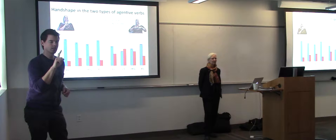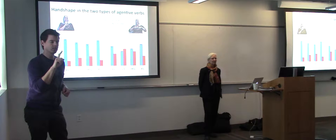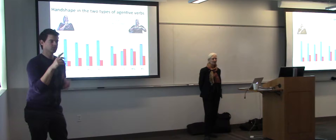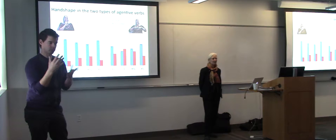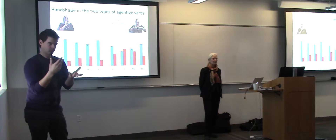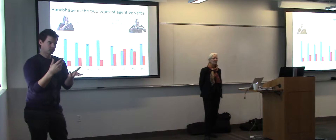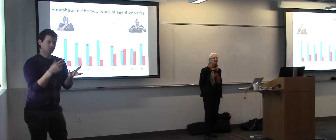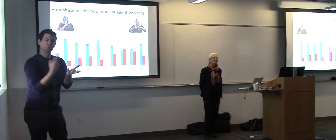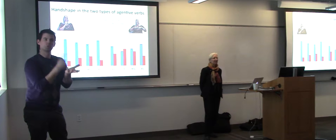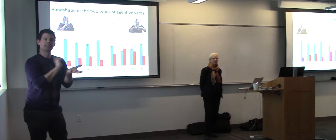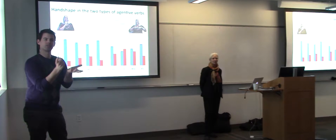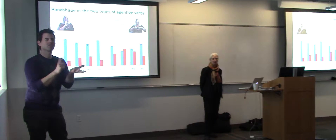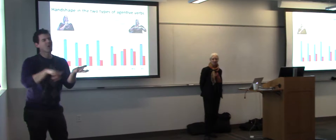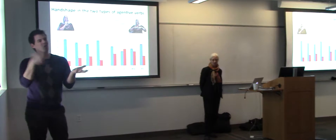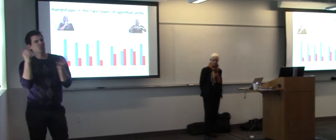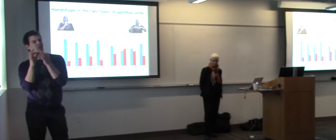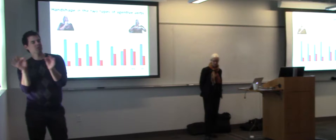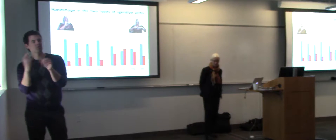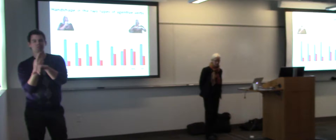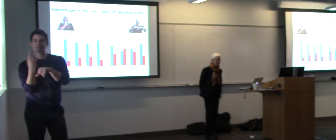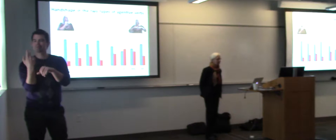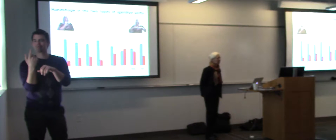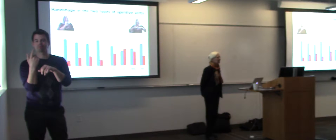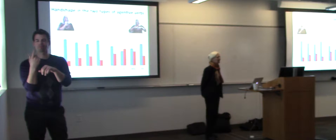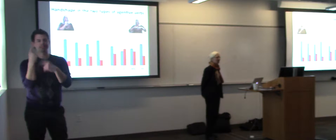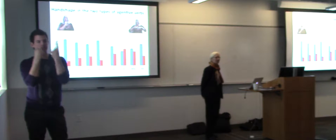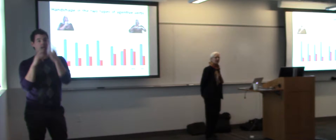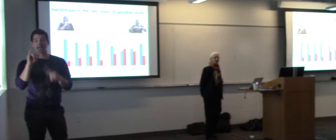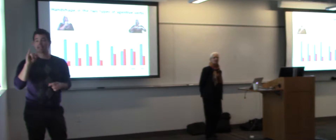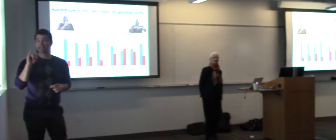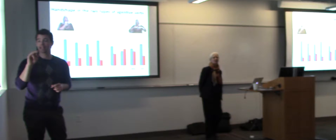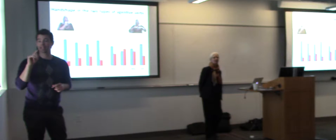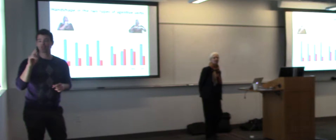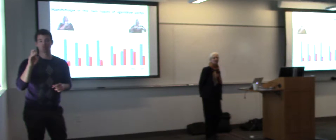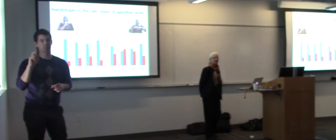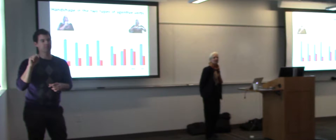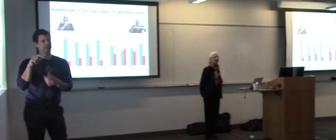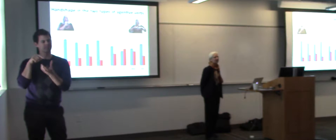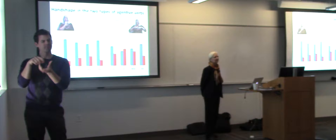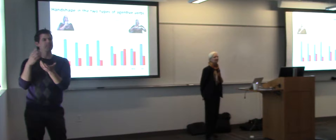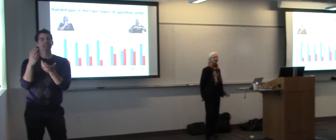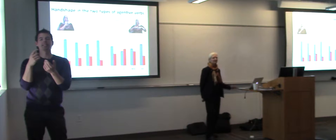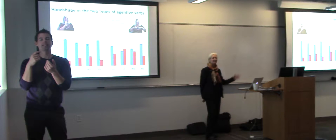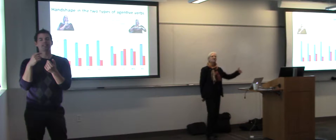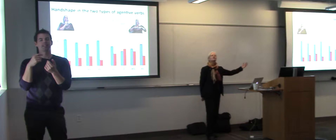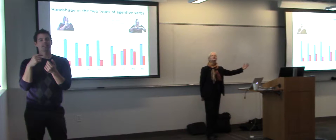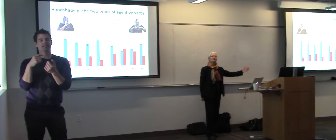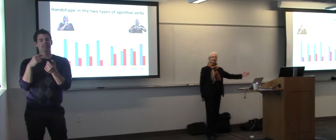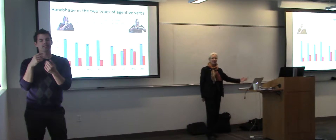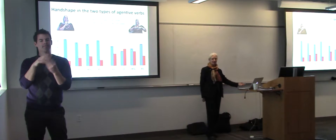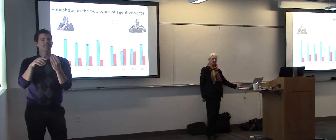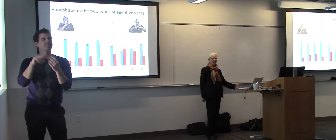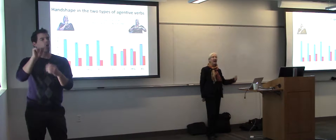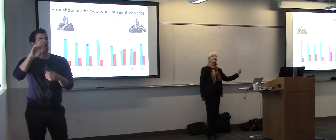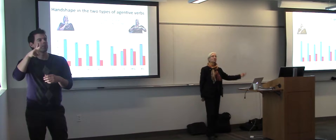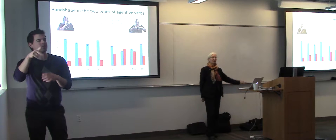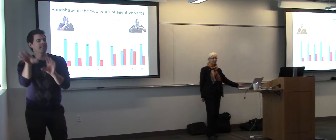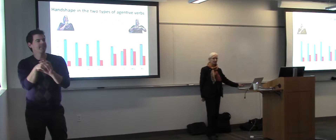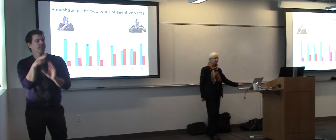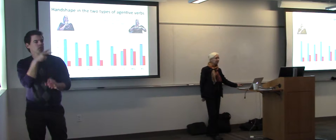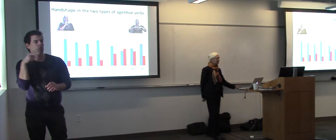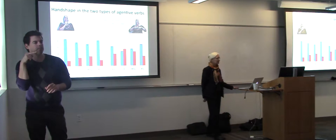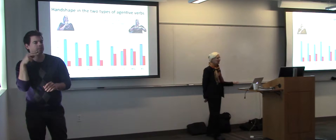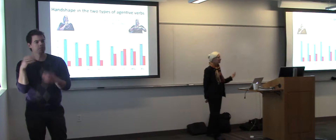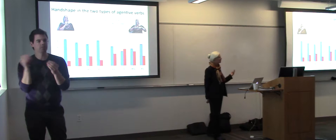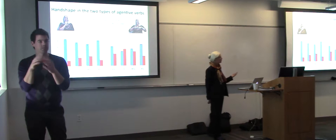argument of the verb, like a direct object. In other languages, they're treated like additional information,